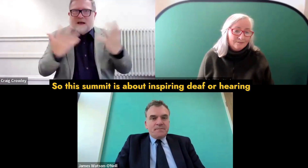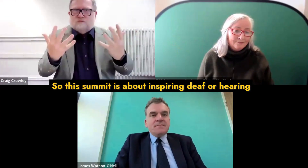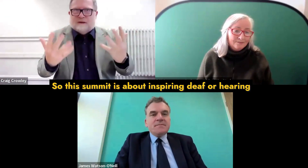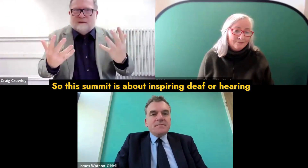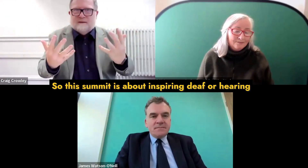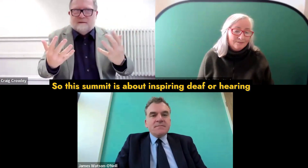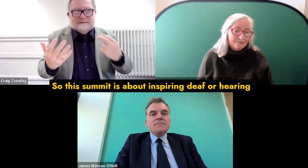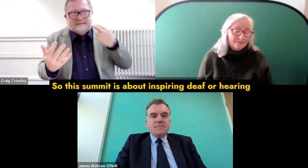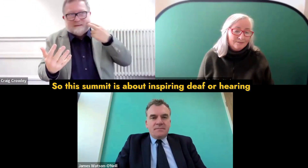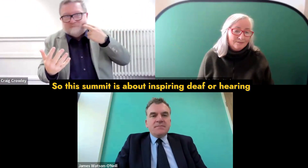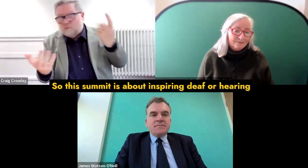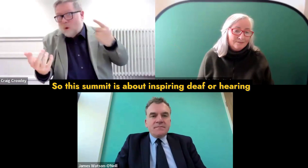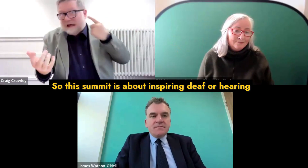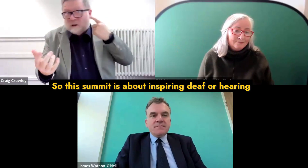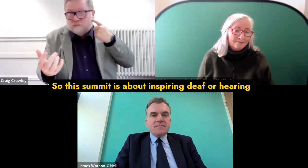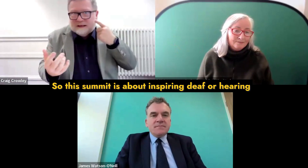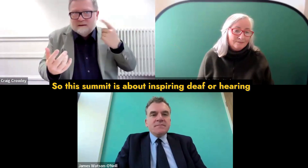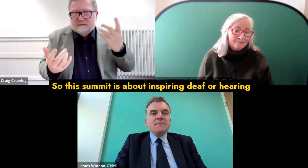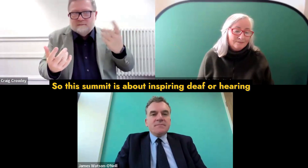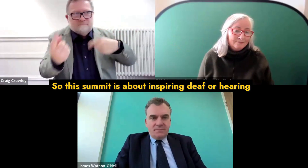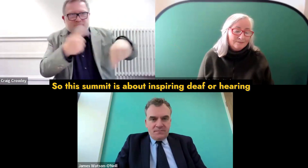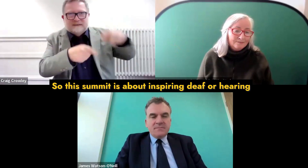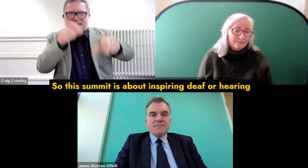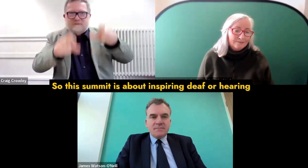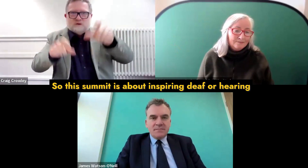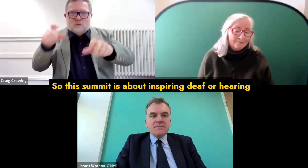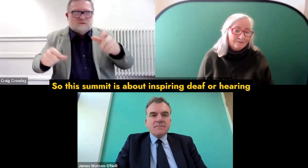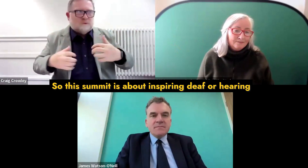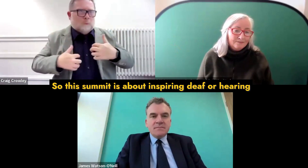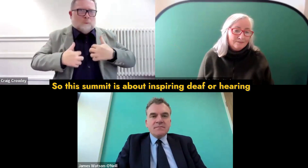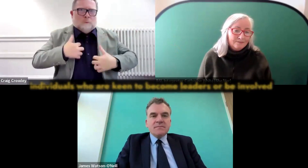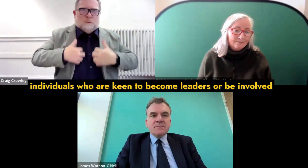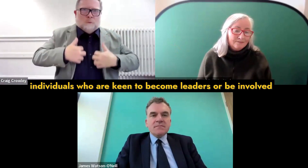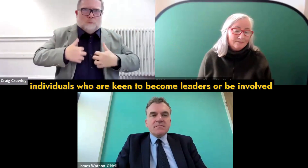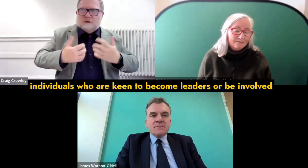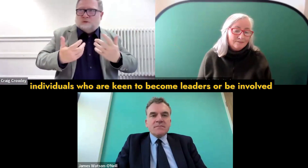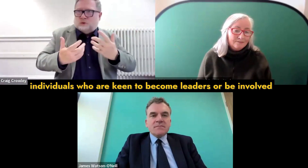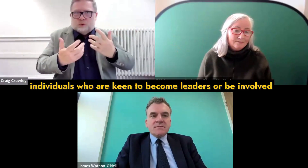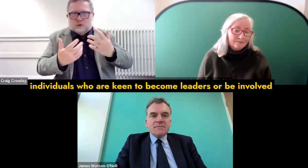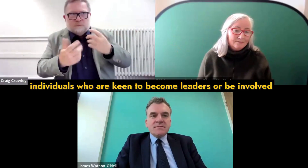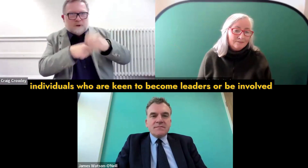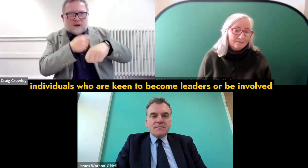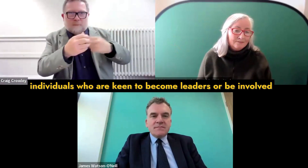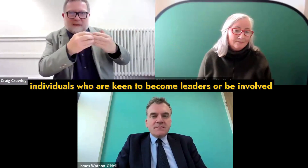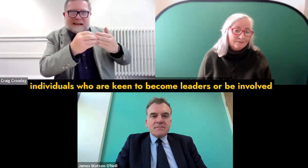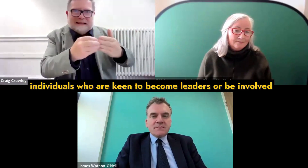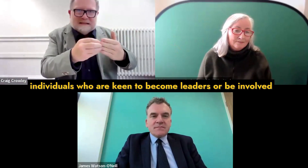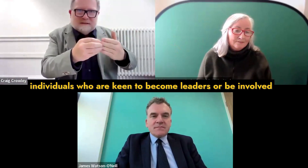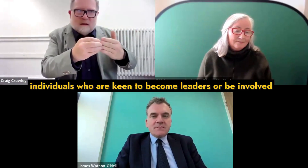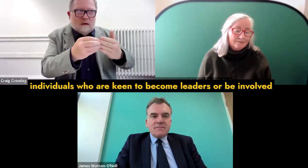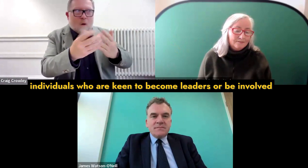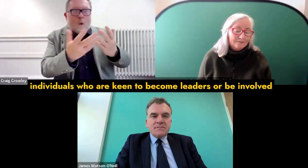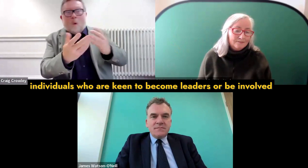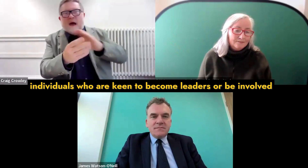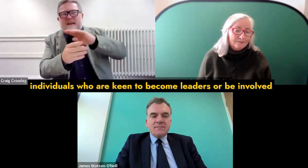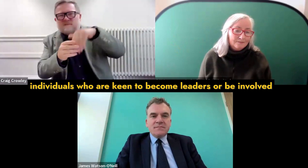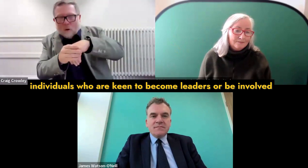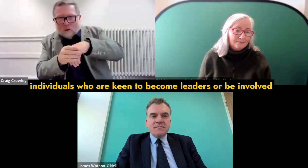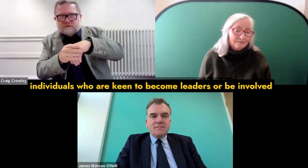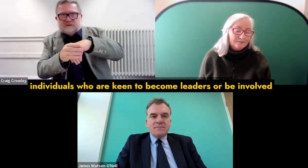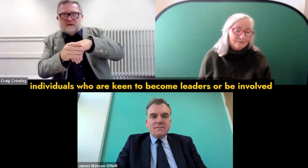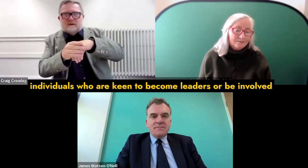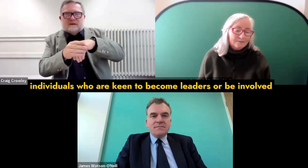So this summit is about inspiring deaf or hearing individuals who are keen to